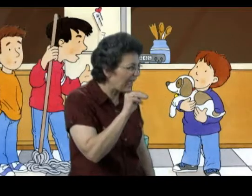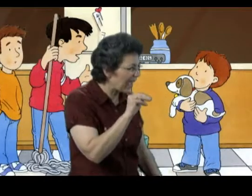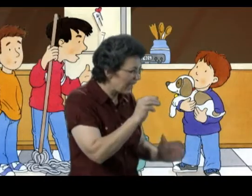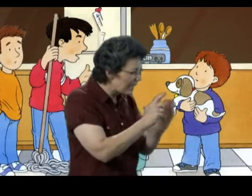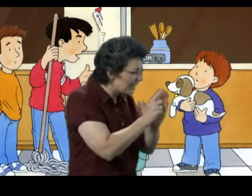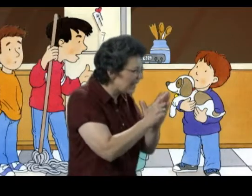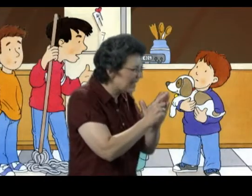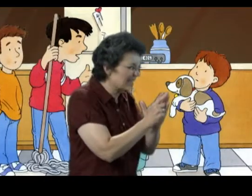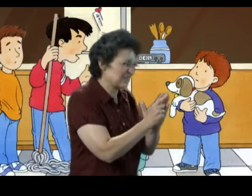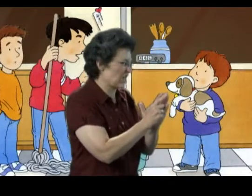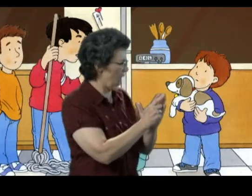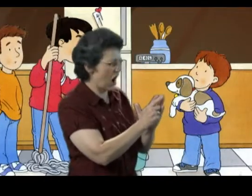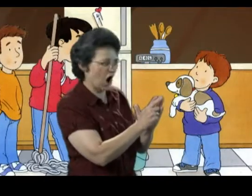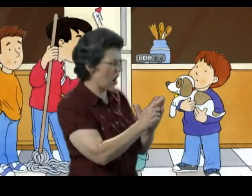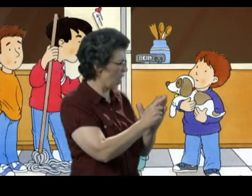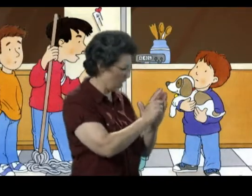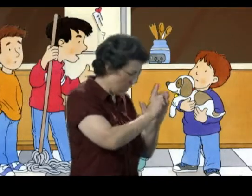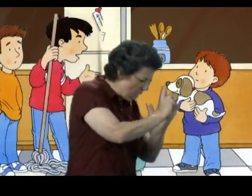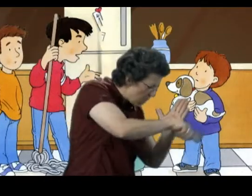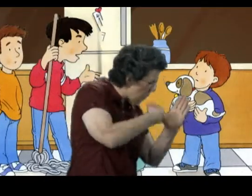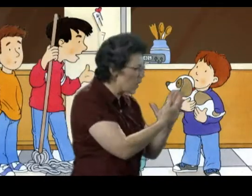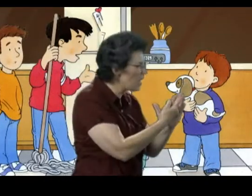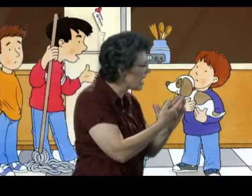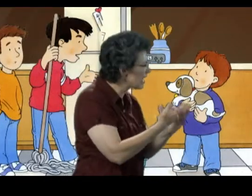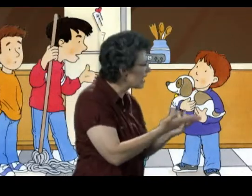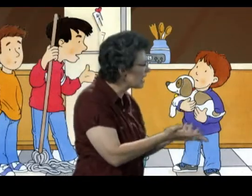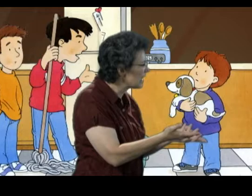"That was longer than a minute," Sam added.